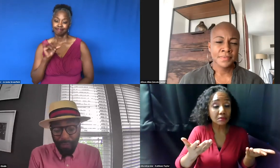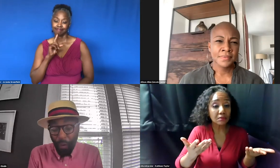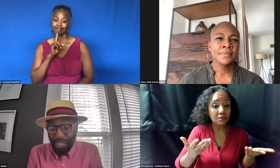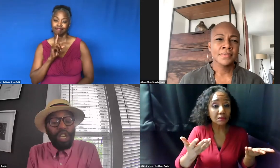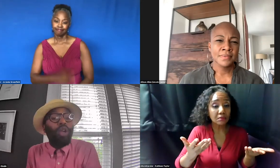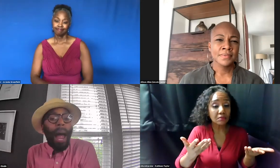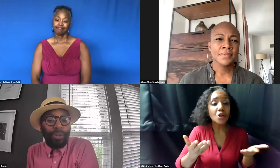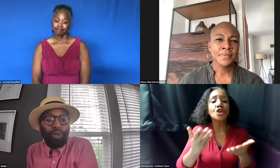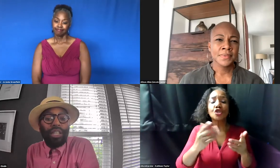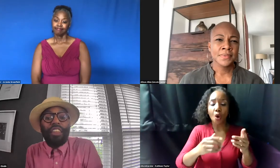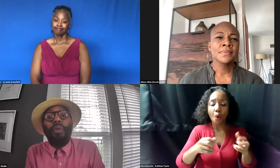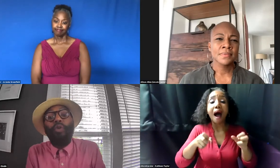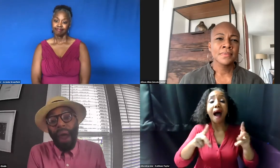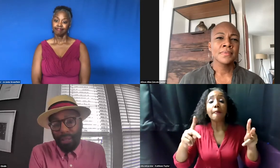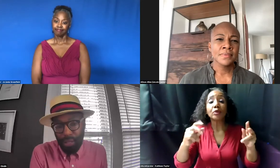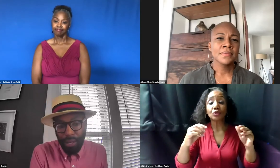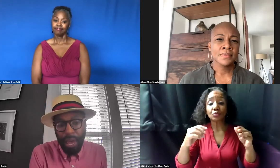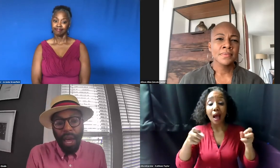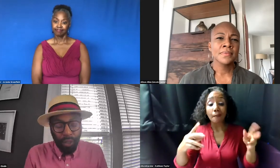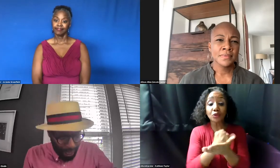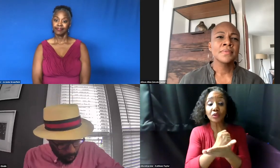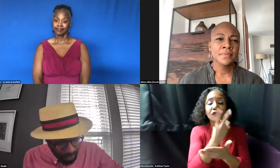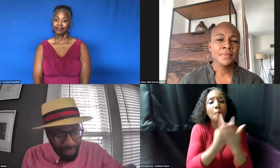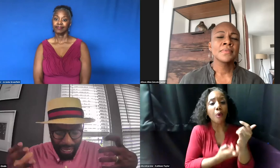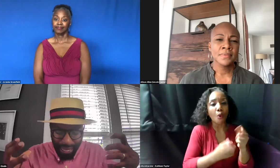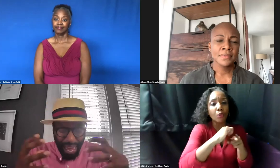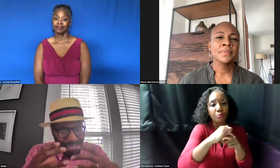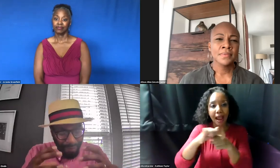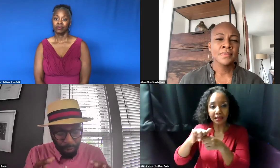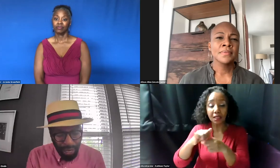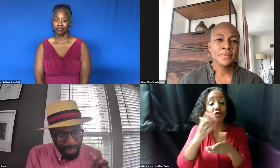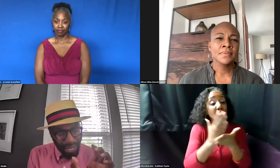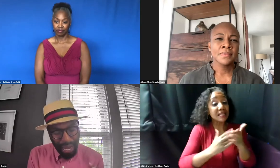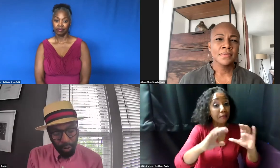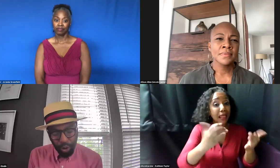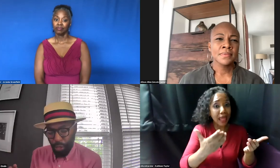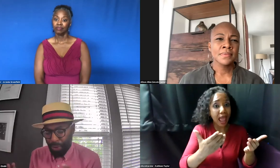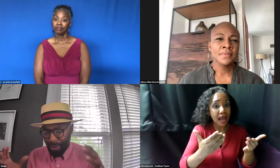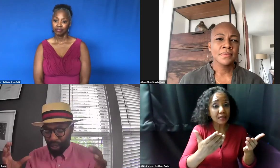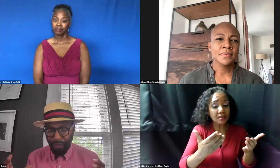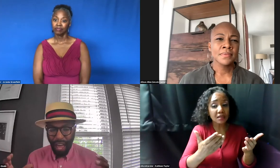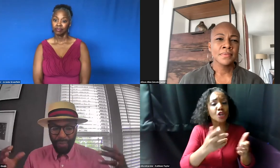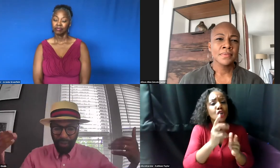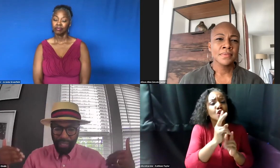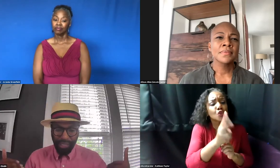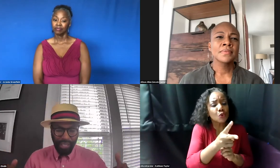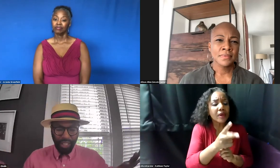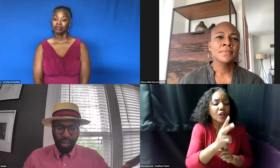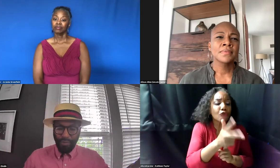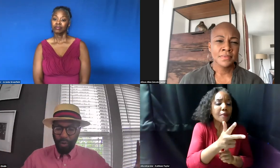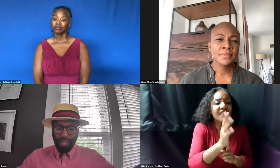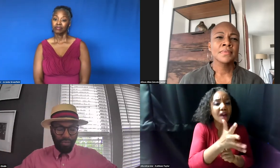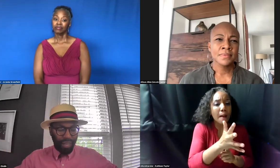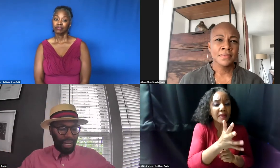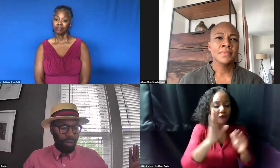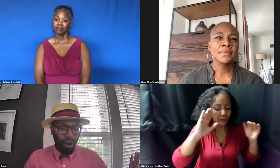need to give folks equal opportunities at both practices so that it's okay to in the class have those, take out those 2 or 3 minutes or 5 minutes for kids to center